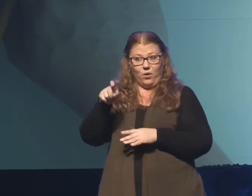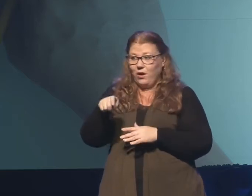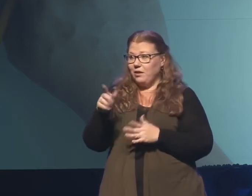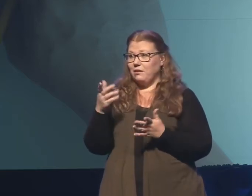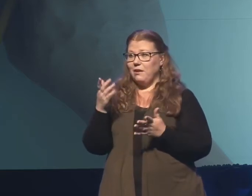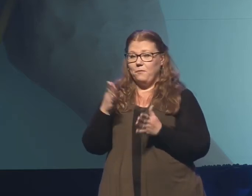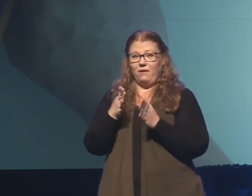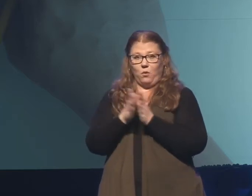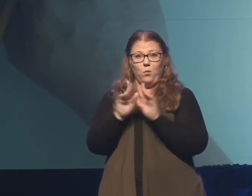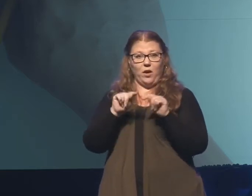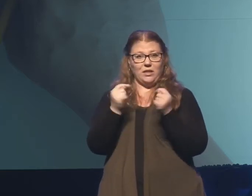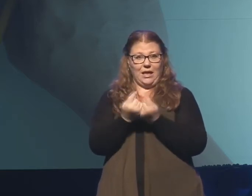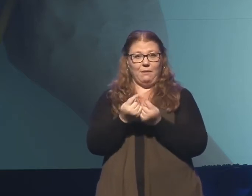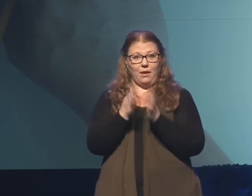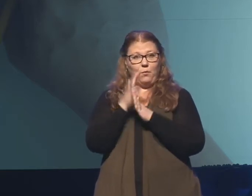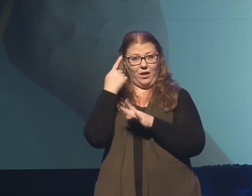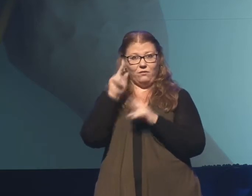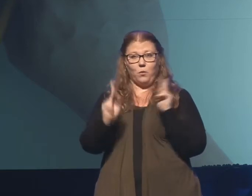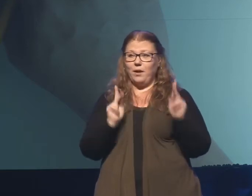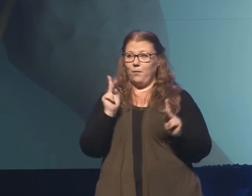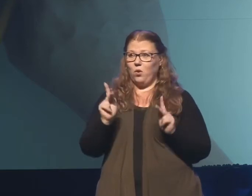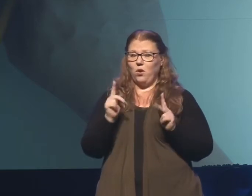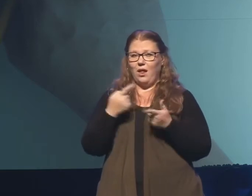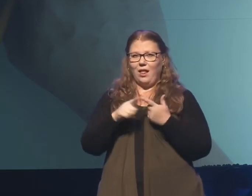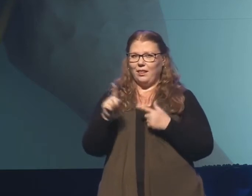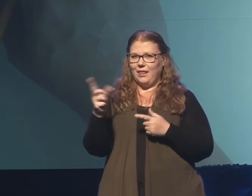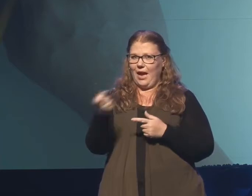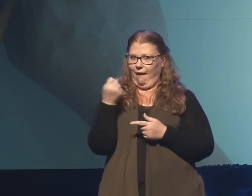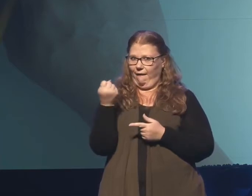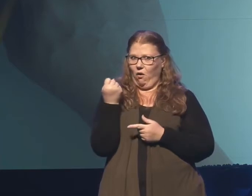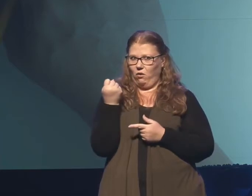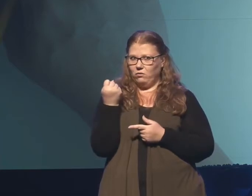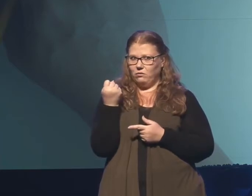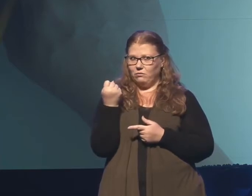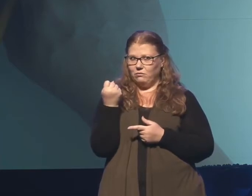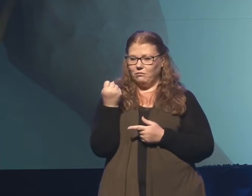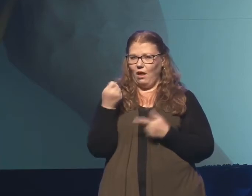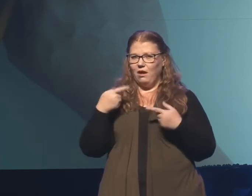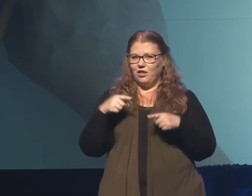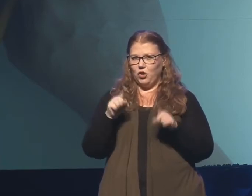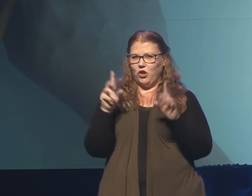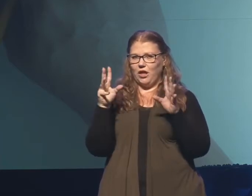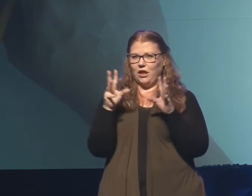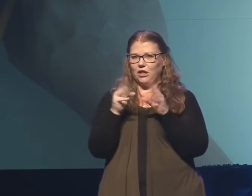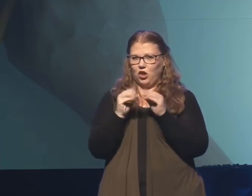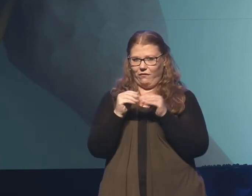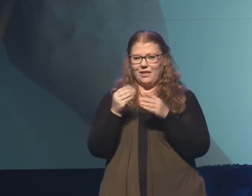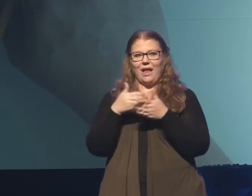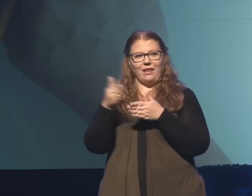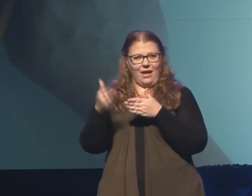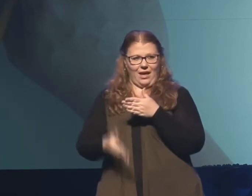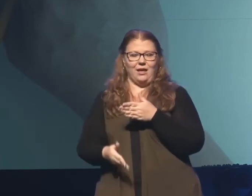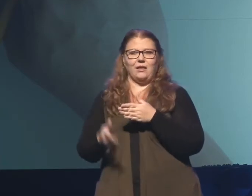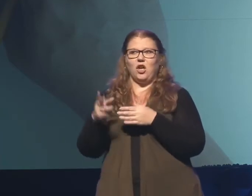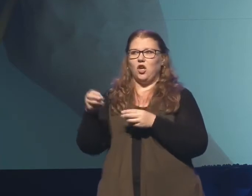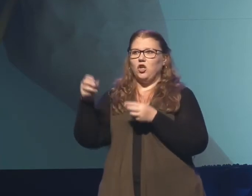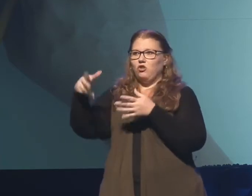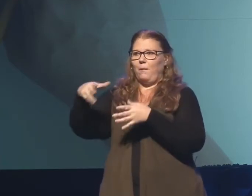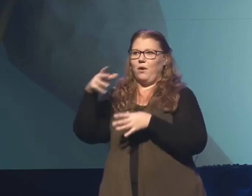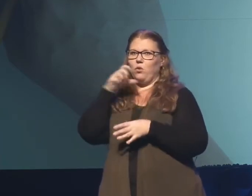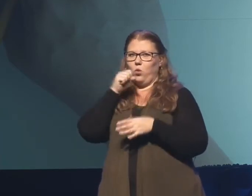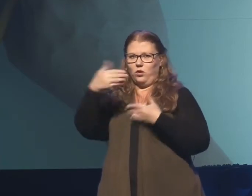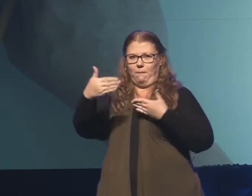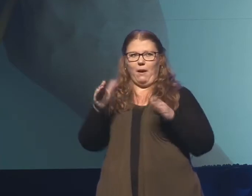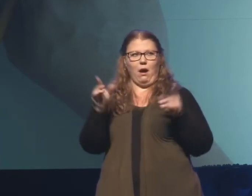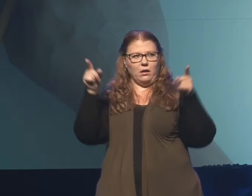that prays for people. And then hang on to that Connect card through the service, because at the end, or you can drop it in the kiosk